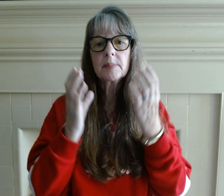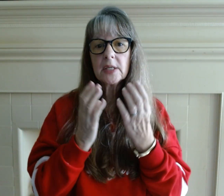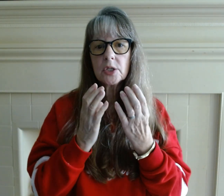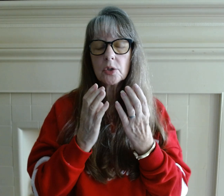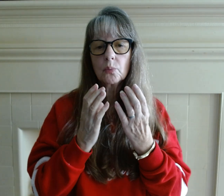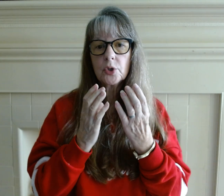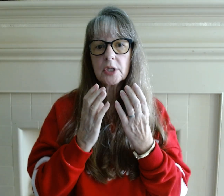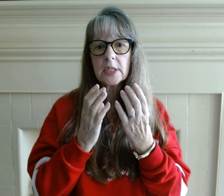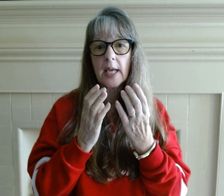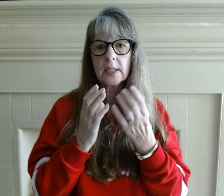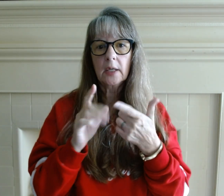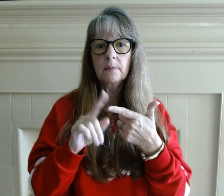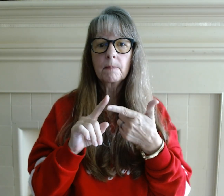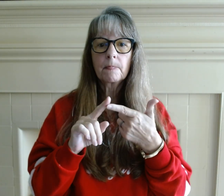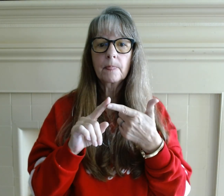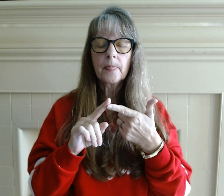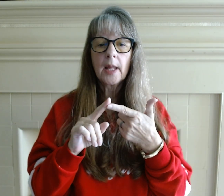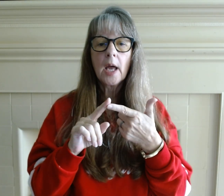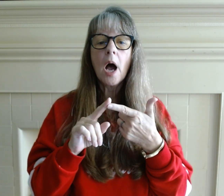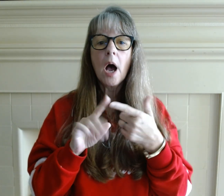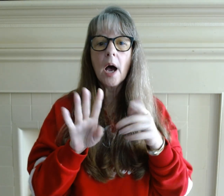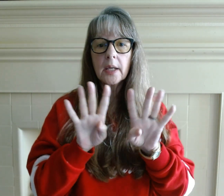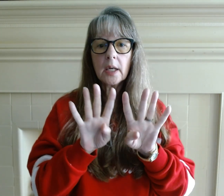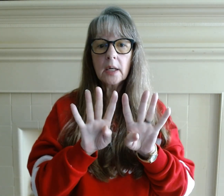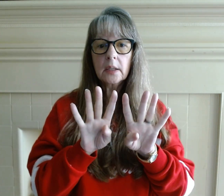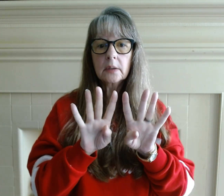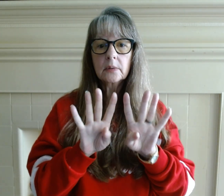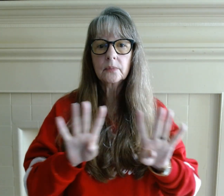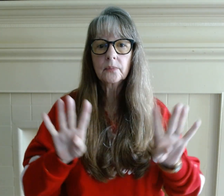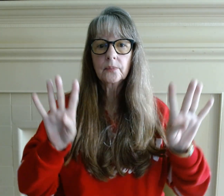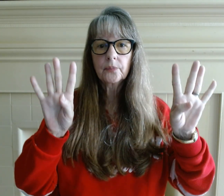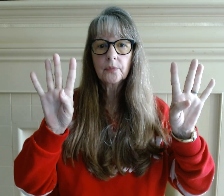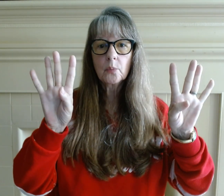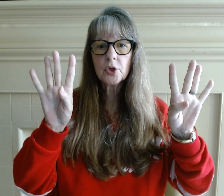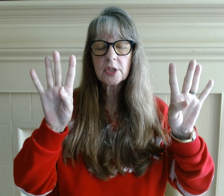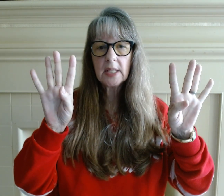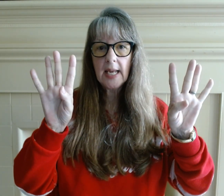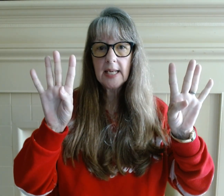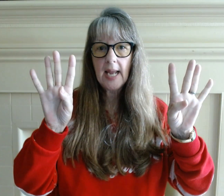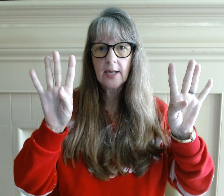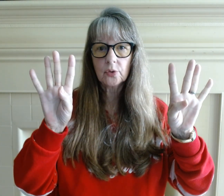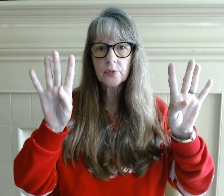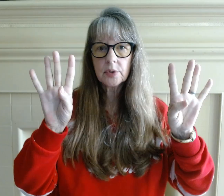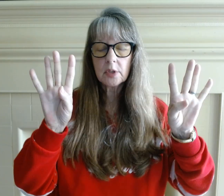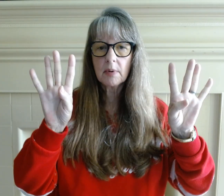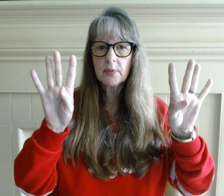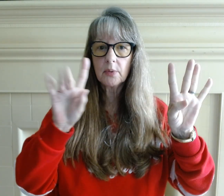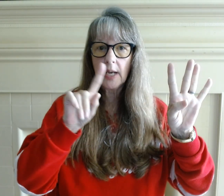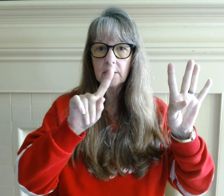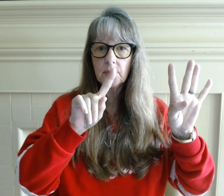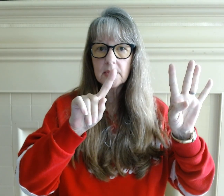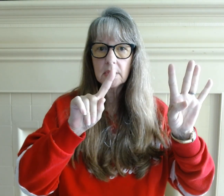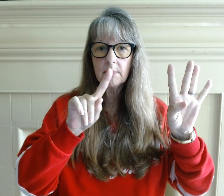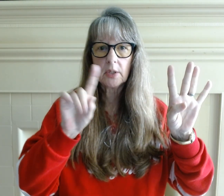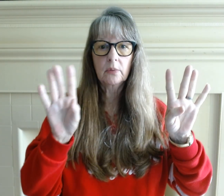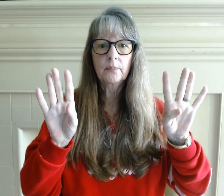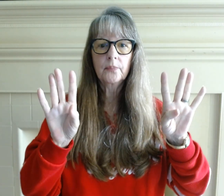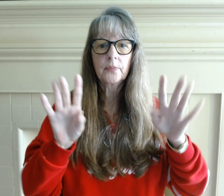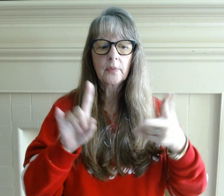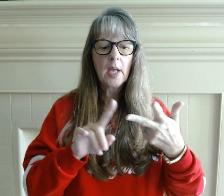Christmas, which is Santa. Hannukah, which is the 8 candles, because remember the ninth one is in the middle.